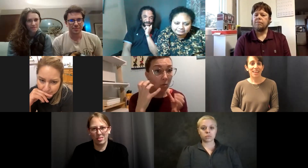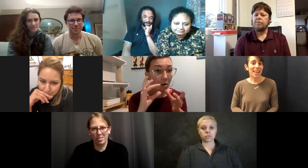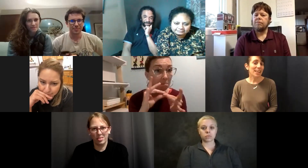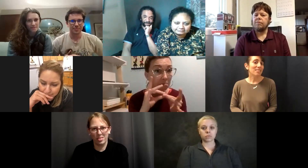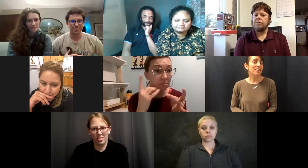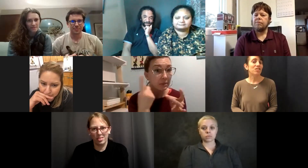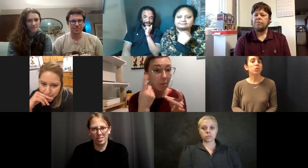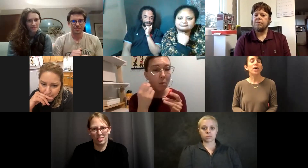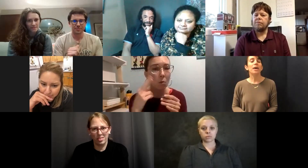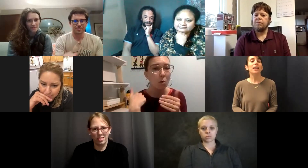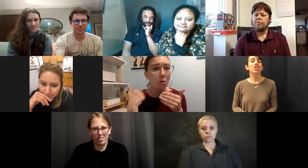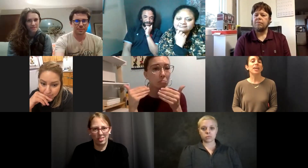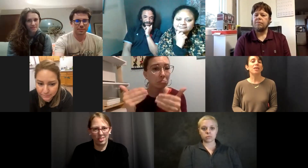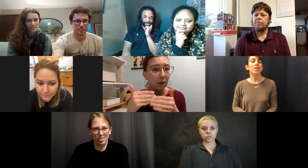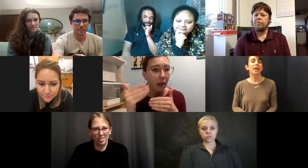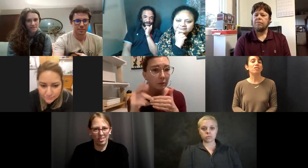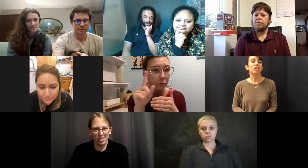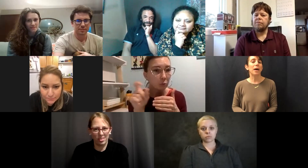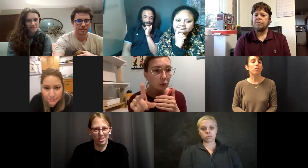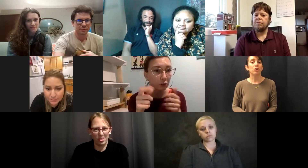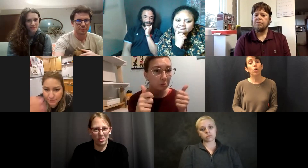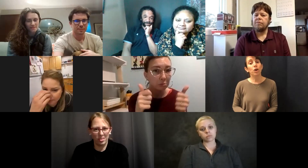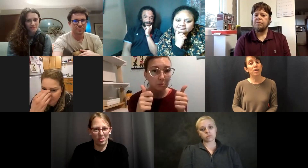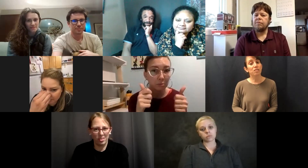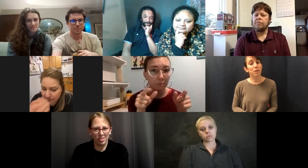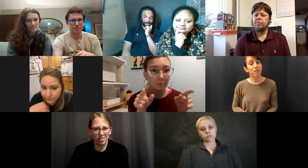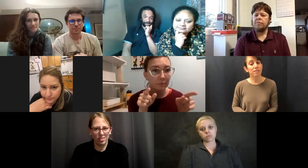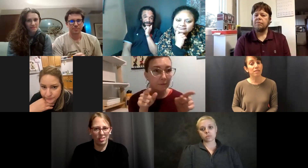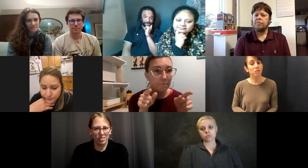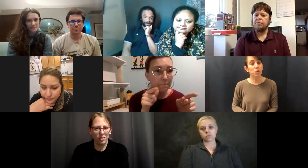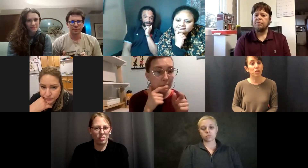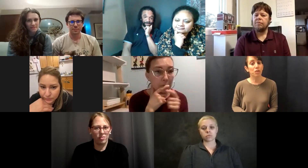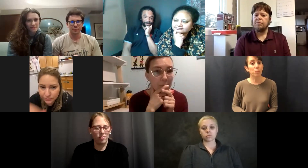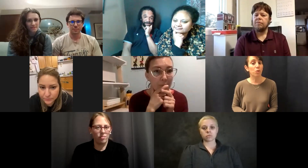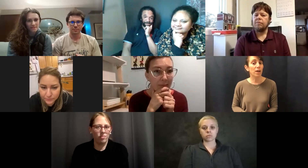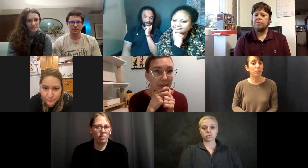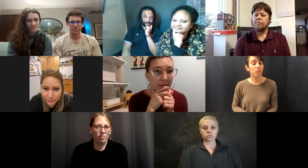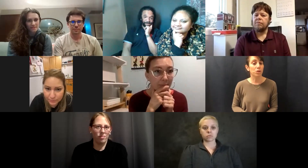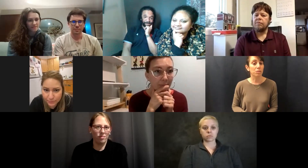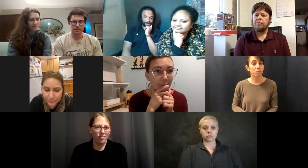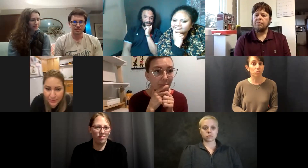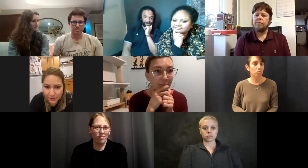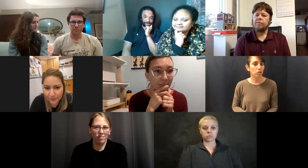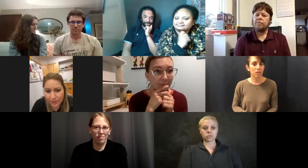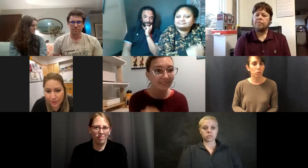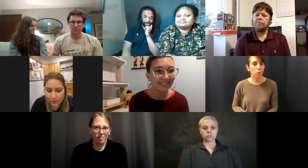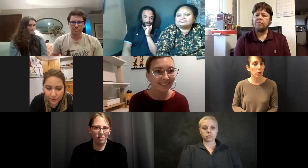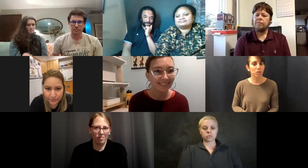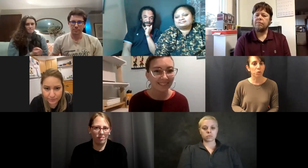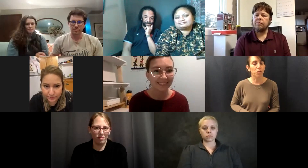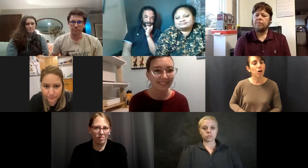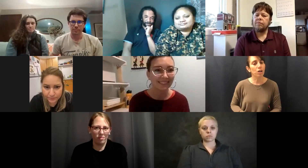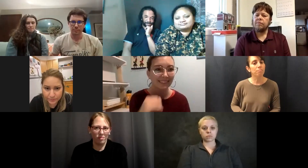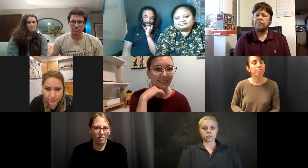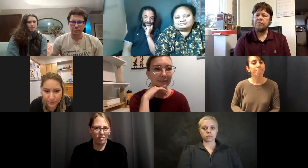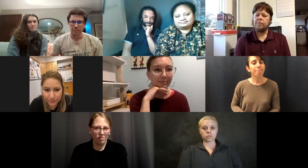And Diana, did you want to mention anything else about your experiences with the programs, or do you want us to